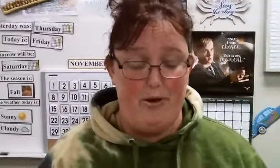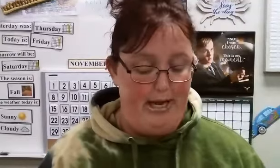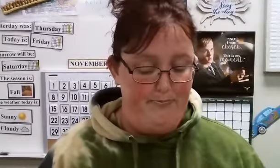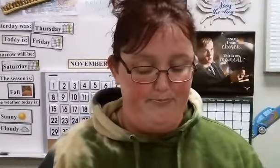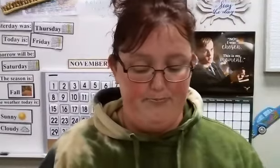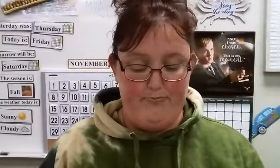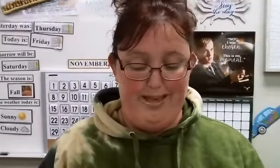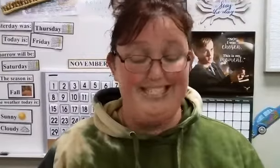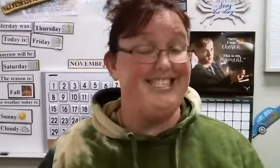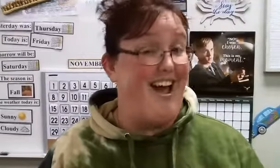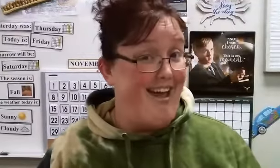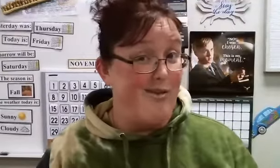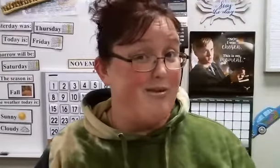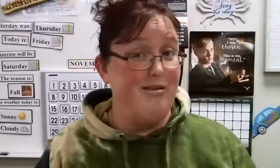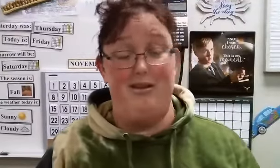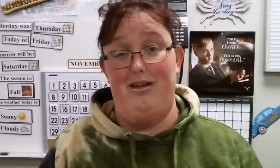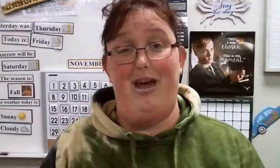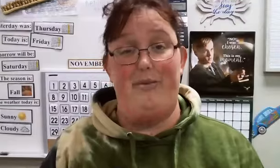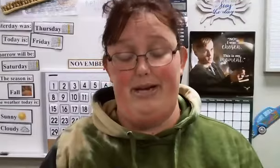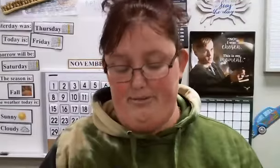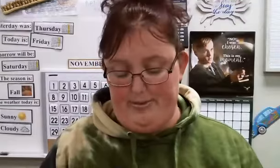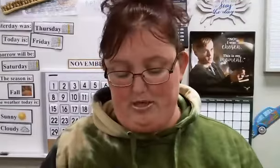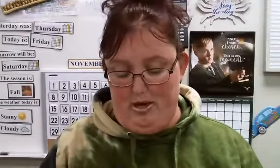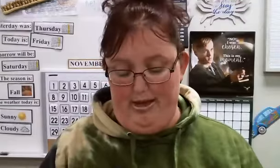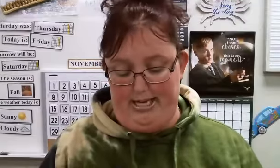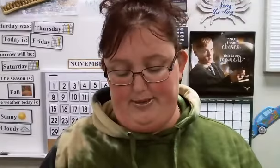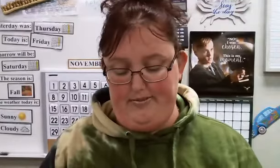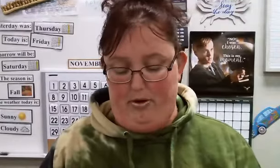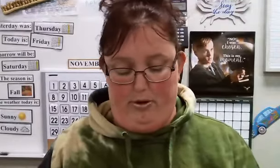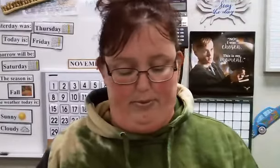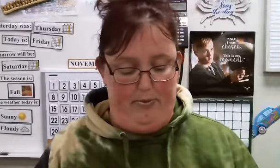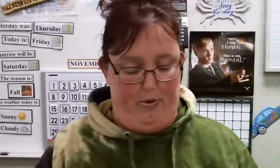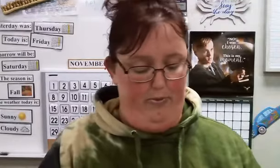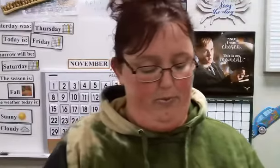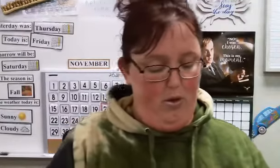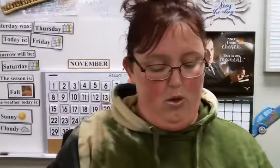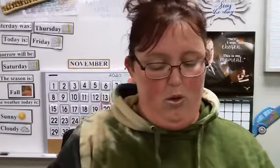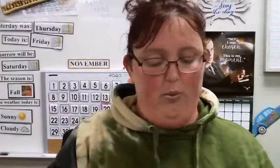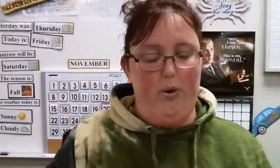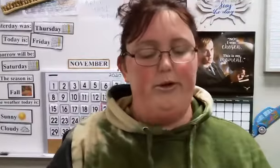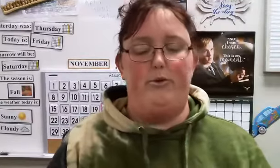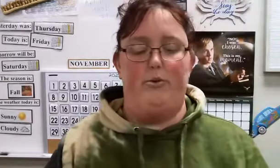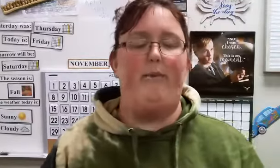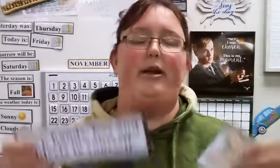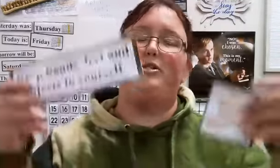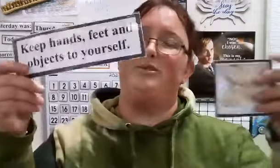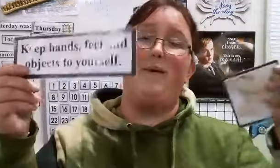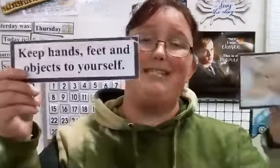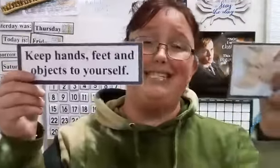property, time. Yeah, we need to respect all aspects of all people. One great way to show respect is to